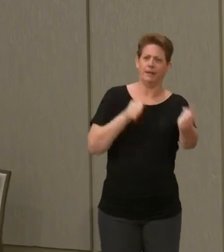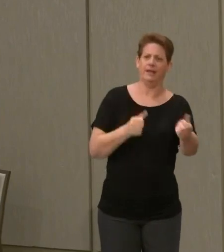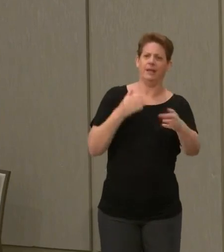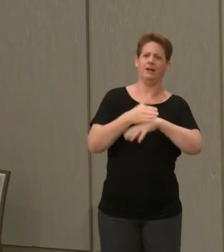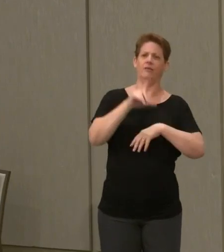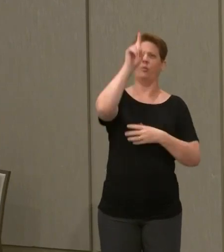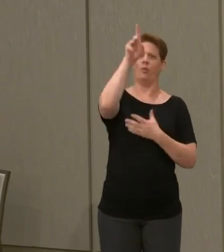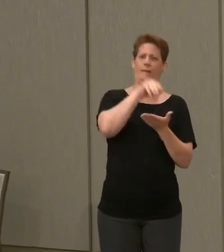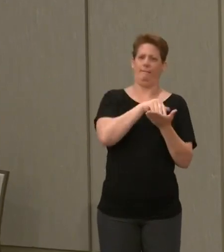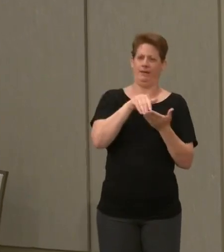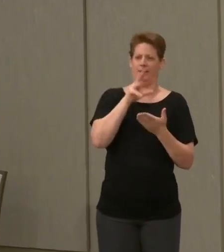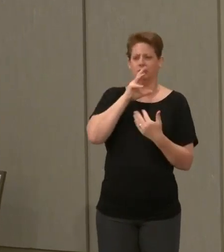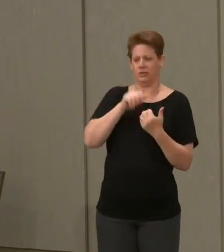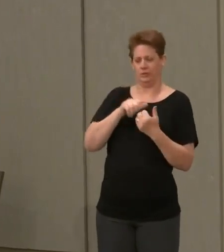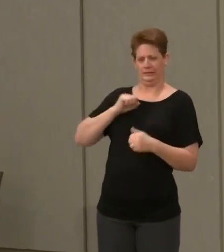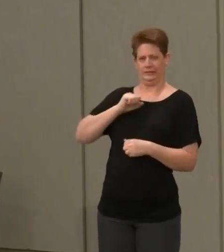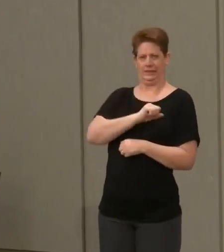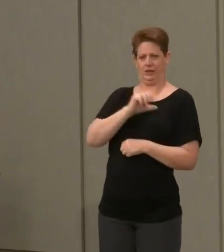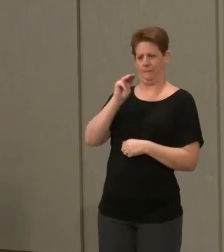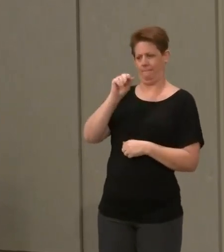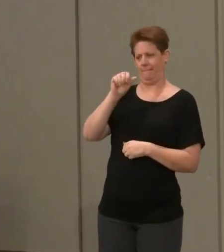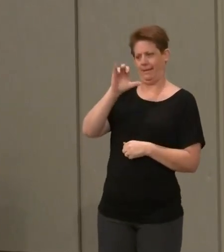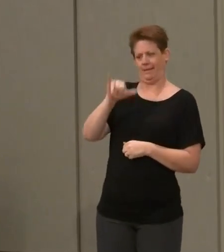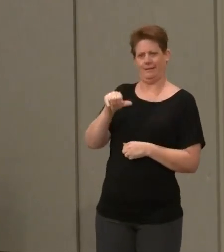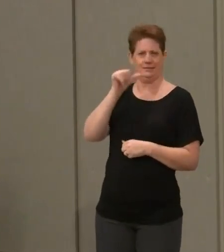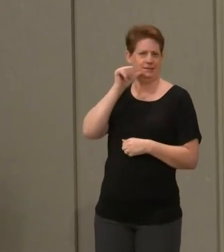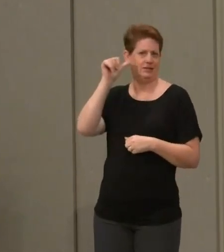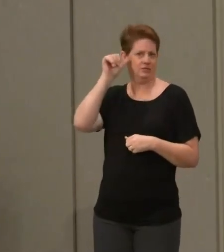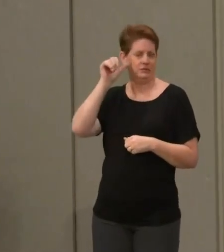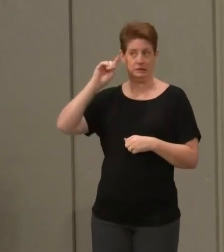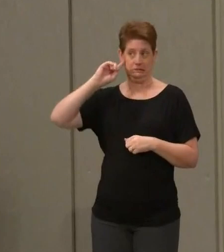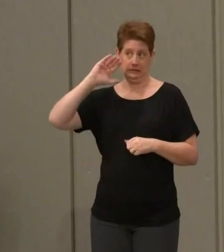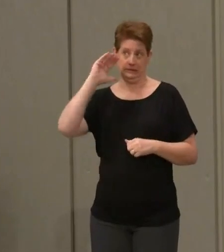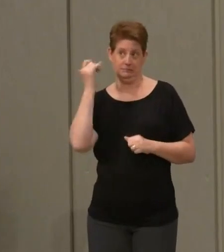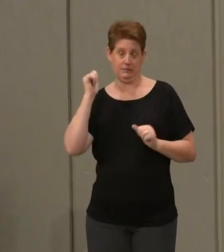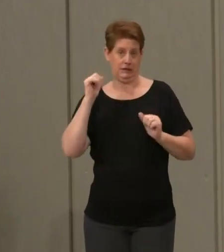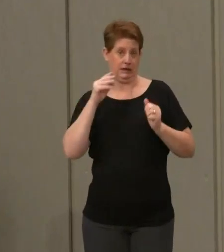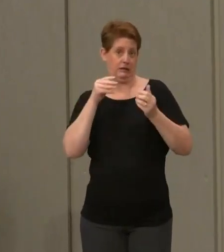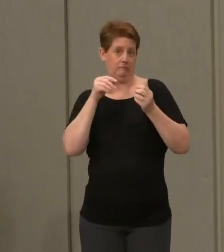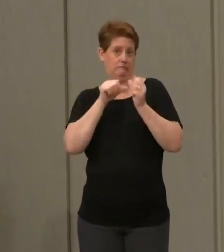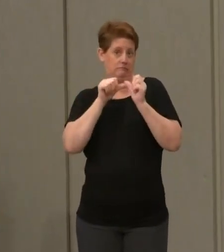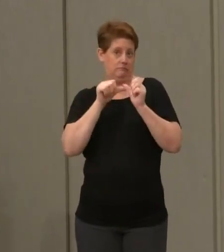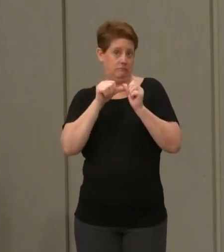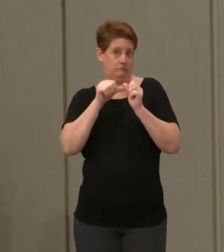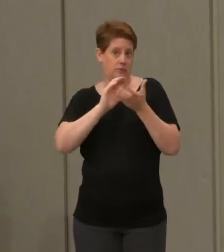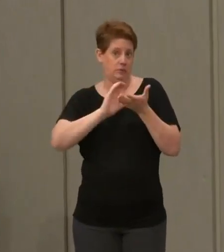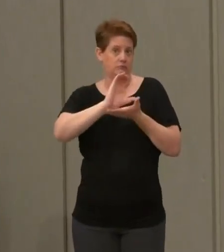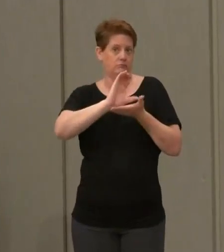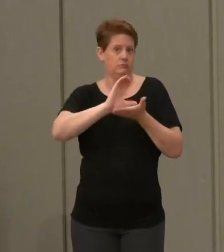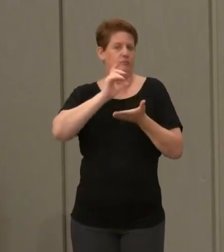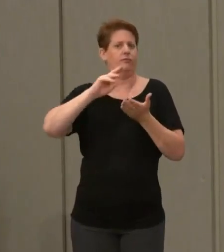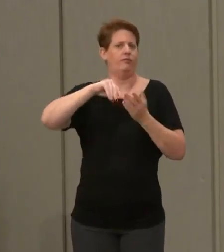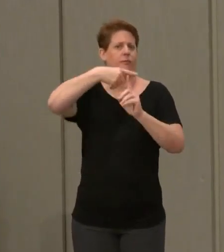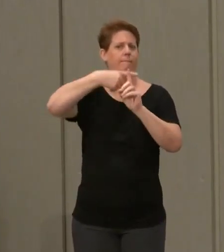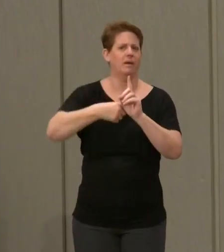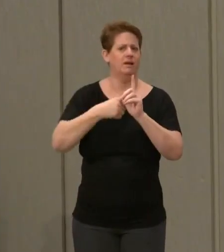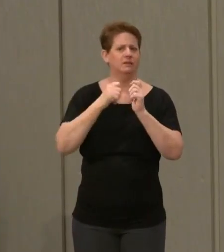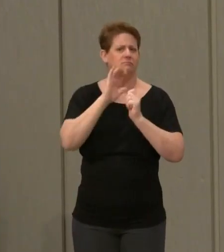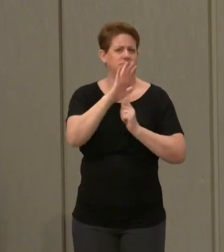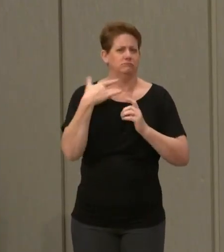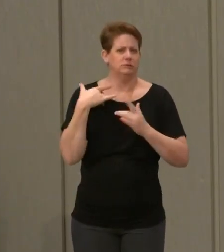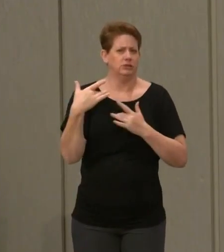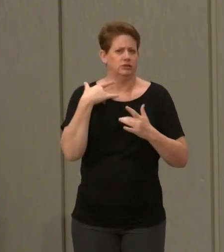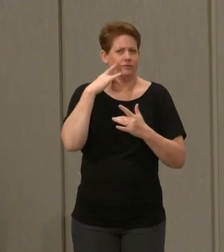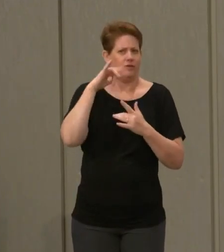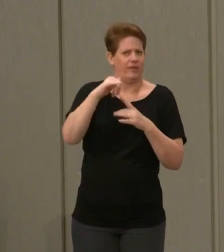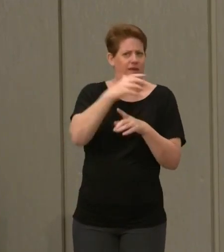I talked to Senator Massey yesterday. He said it sounds like they'll be able to keep funding for at least a few more months. How concerned are you about that money running out?